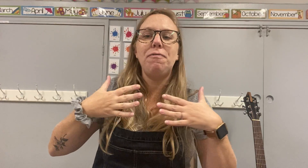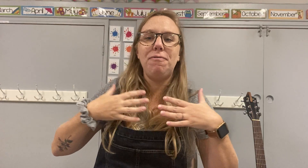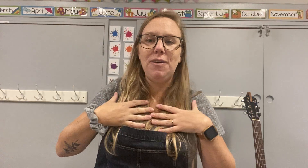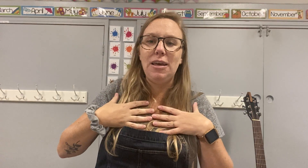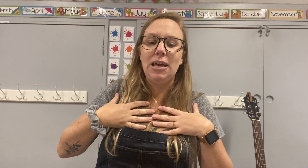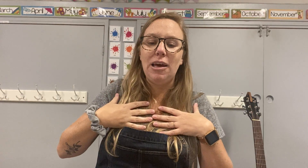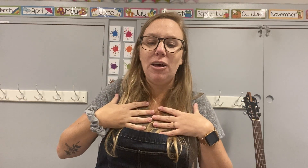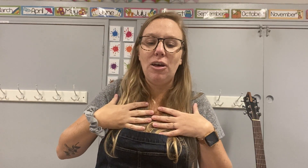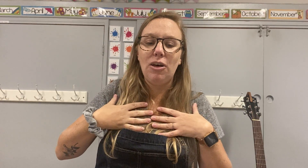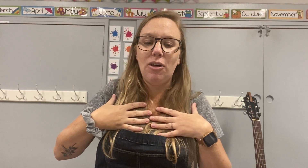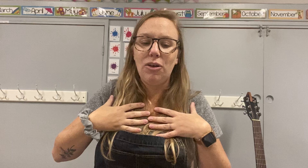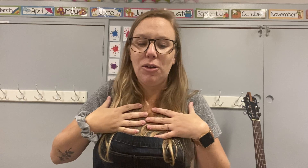feel.